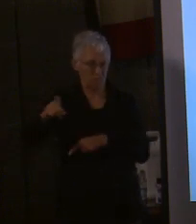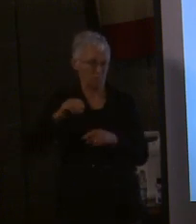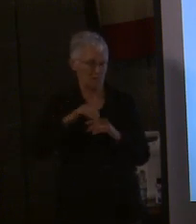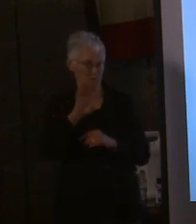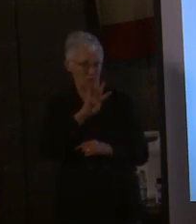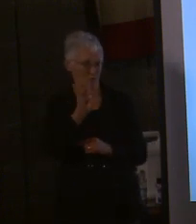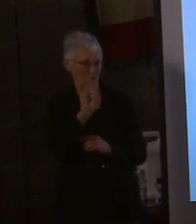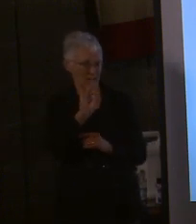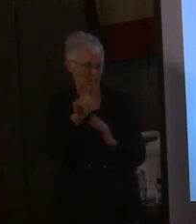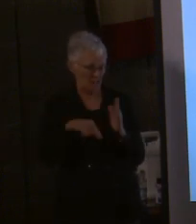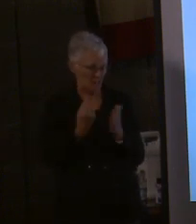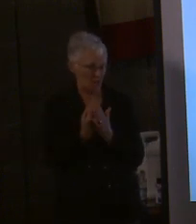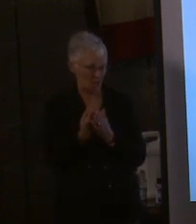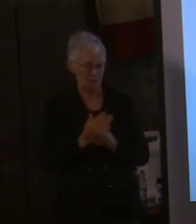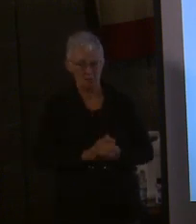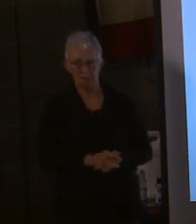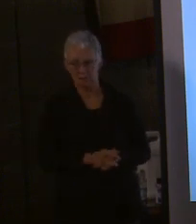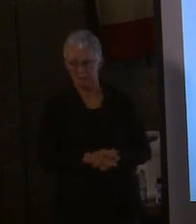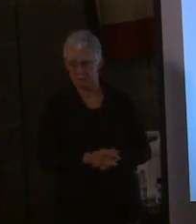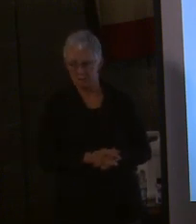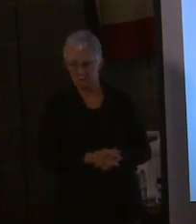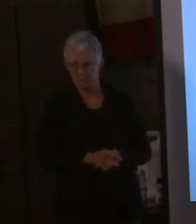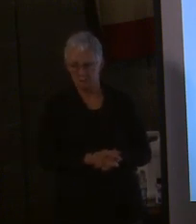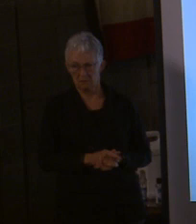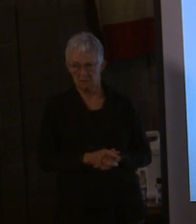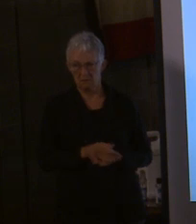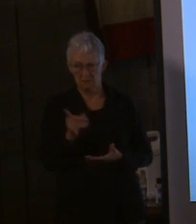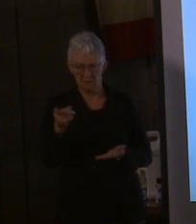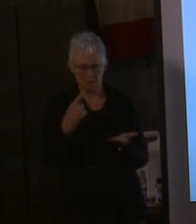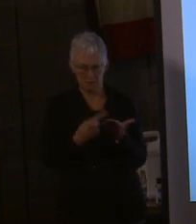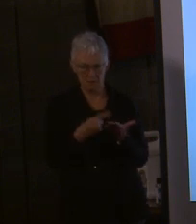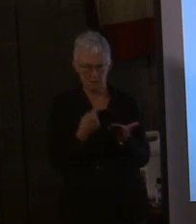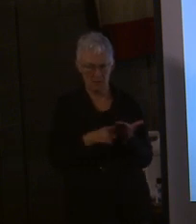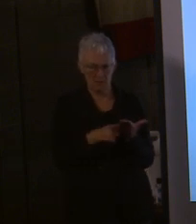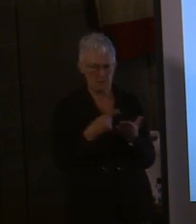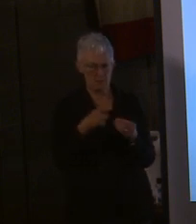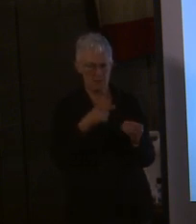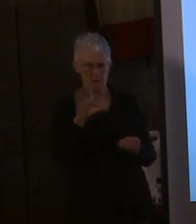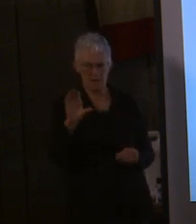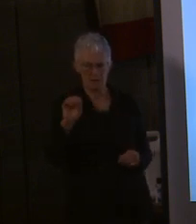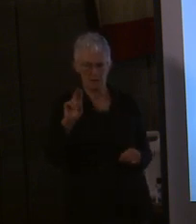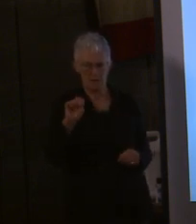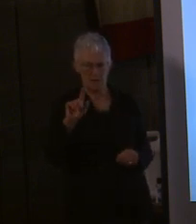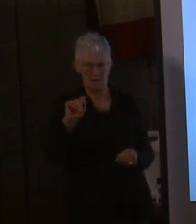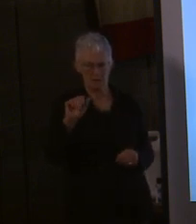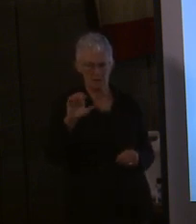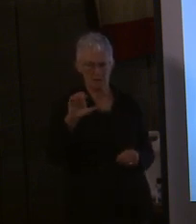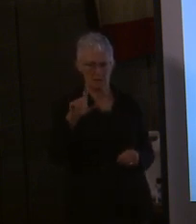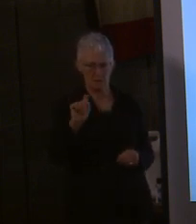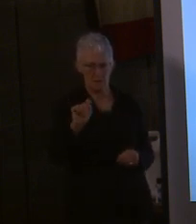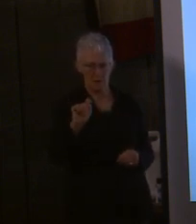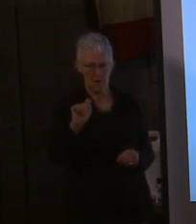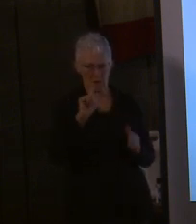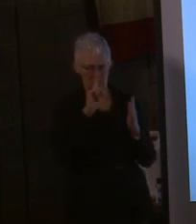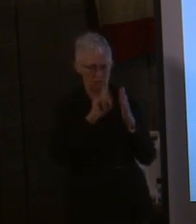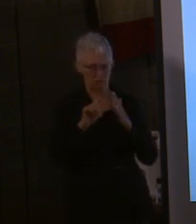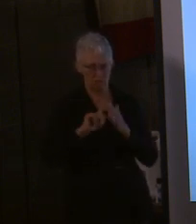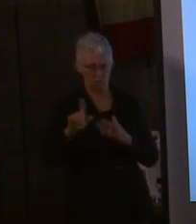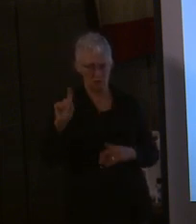And I know you talk about contact tracing. How many contact tracers do we have working right now? So, They're